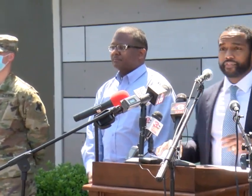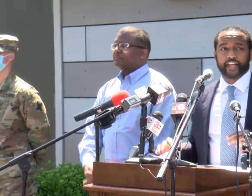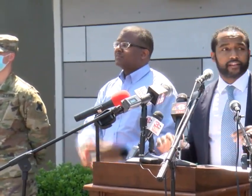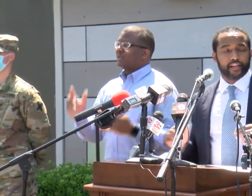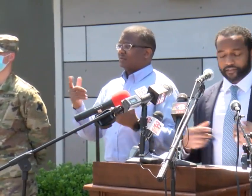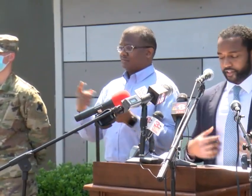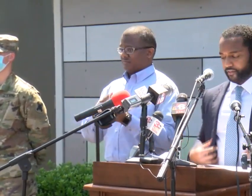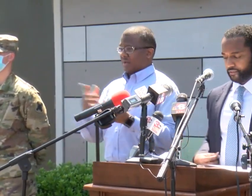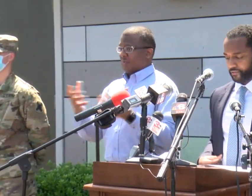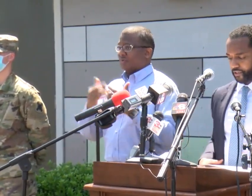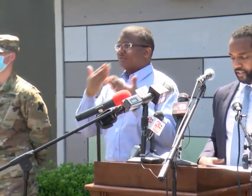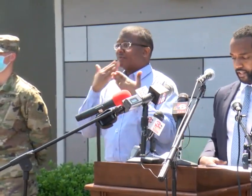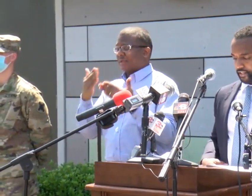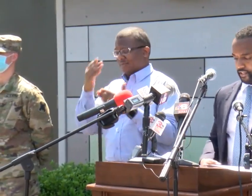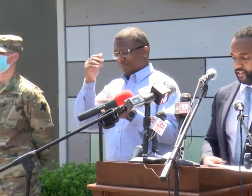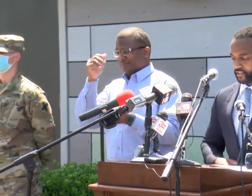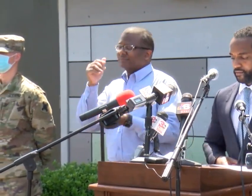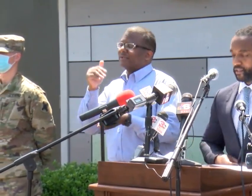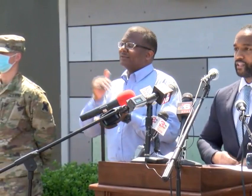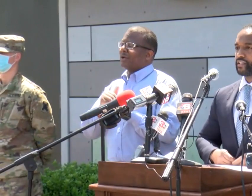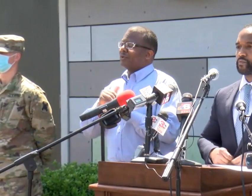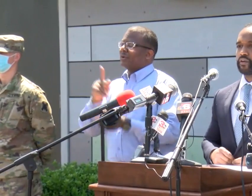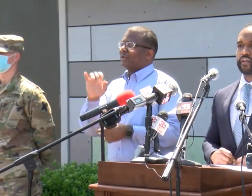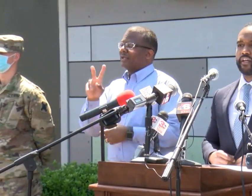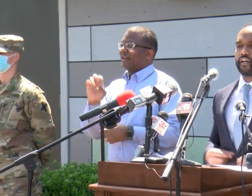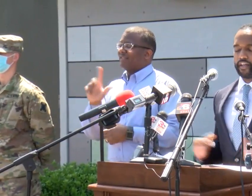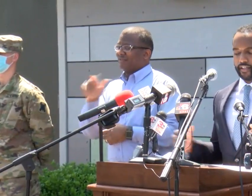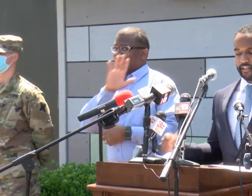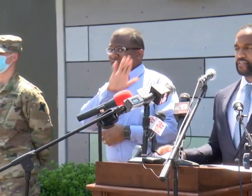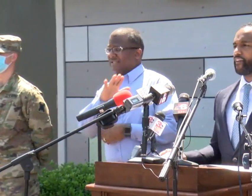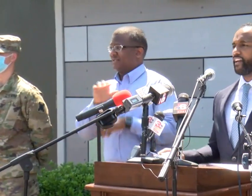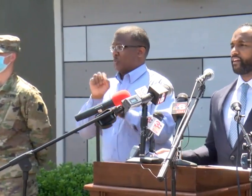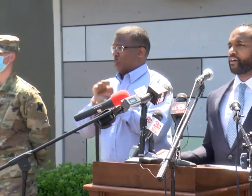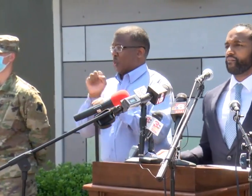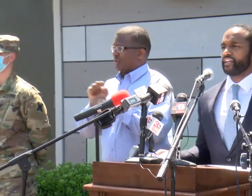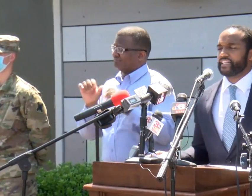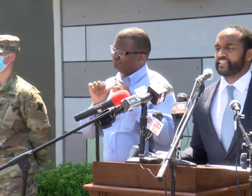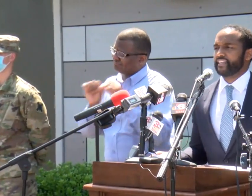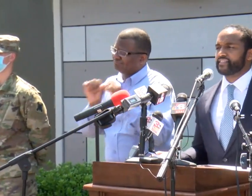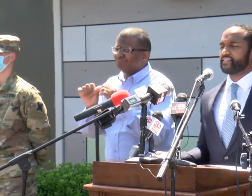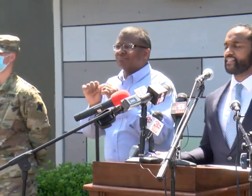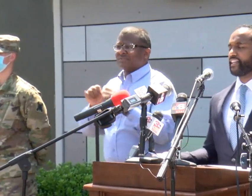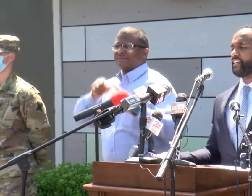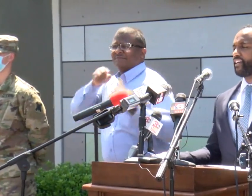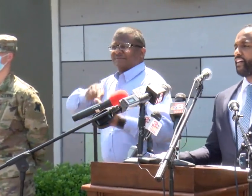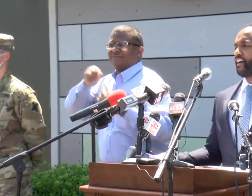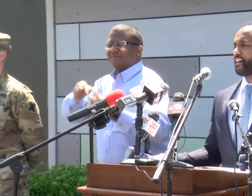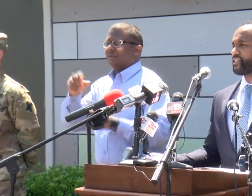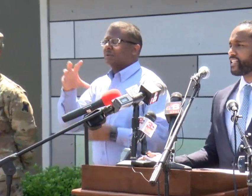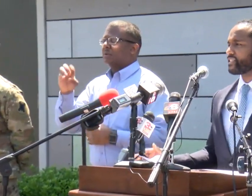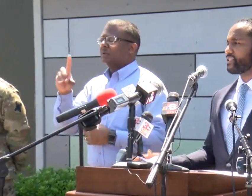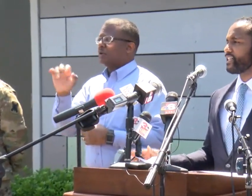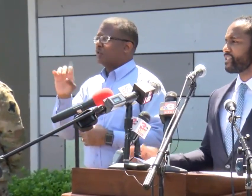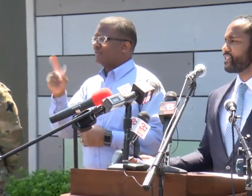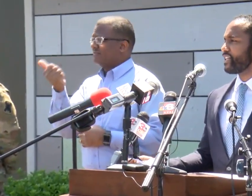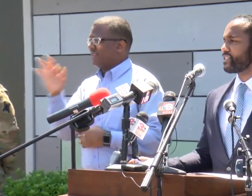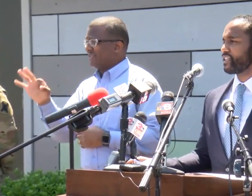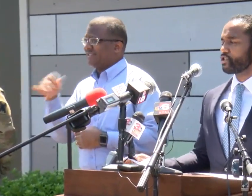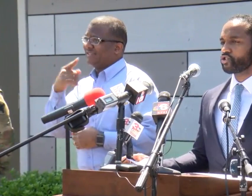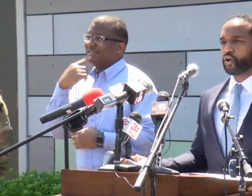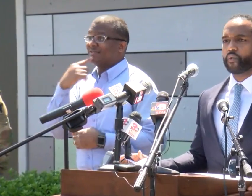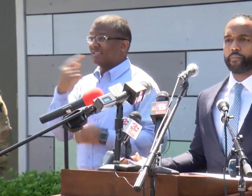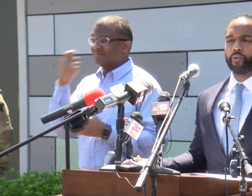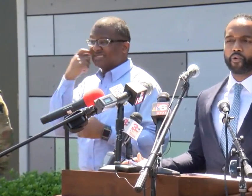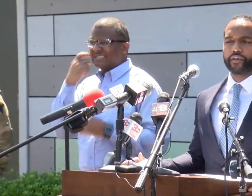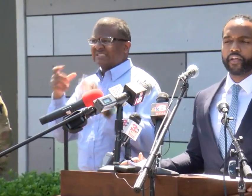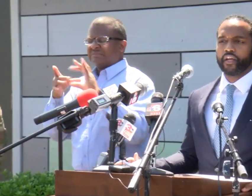I want to thank Dr. Kevel for his relentless work in us fighting COVID-19. As he said, testing